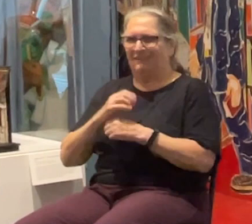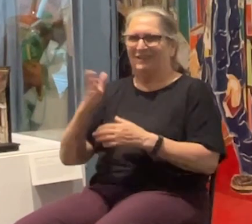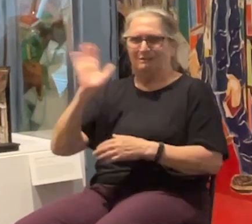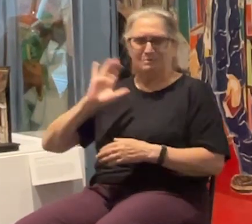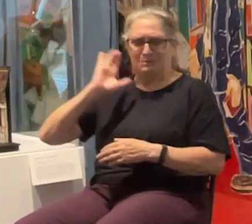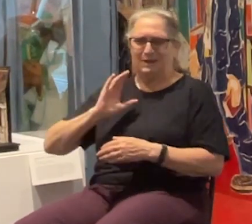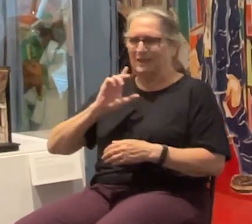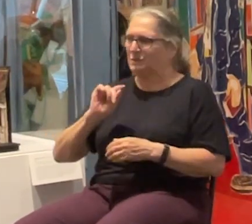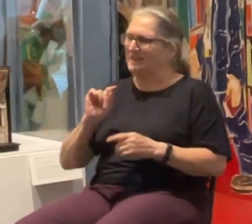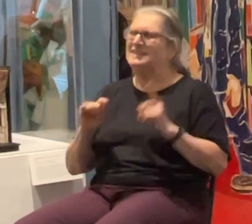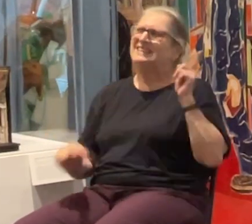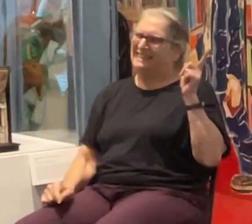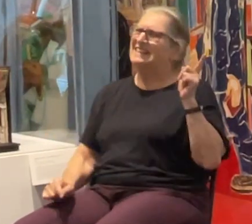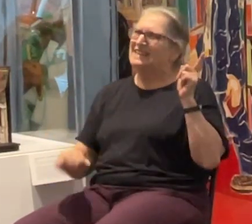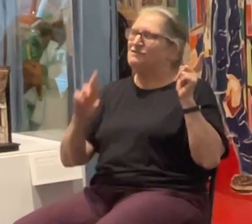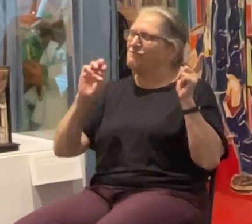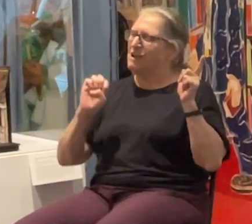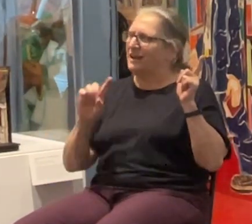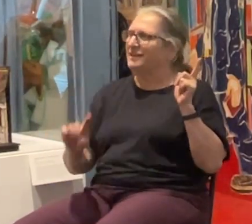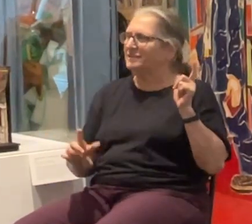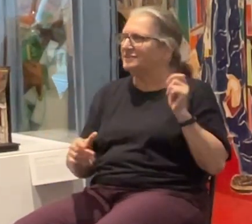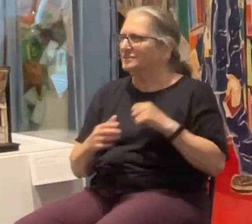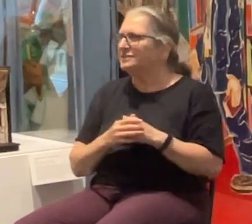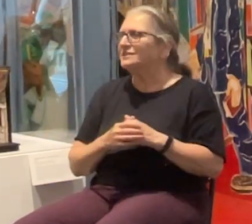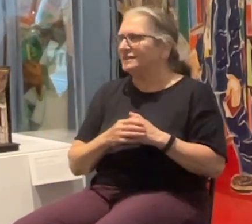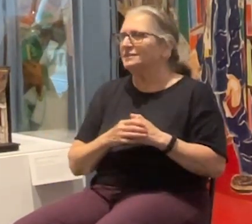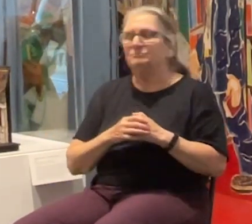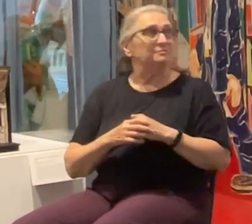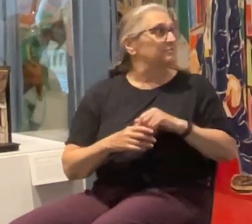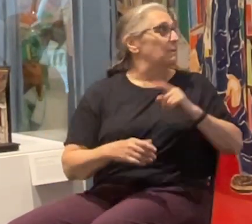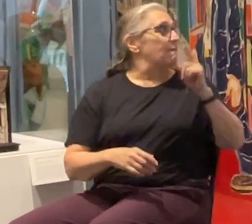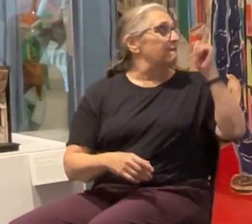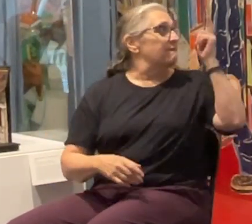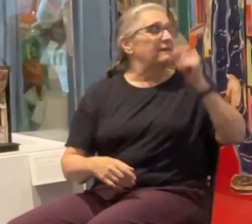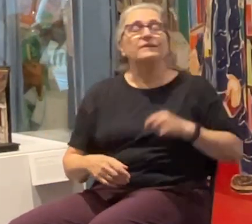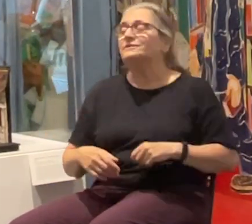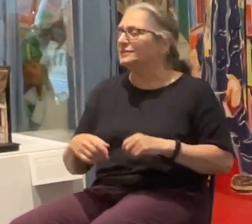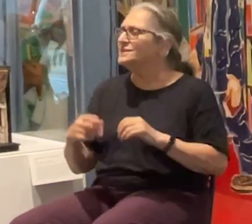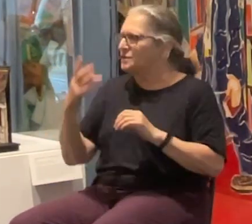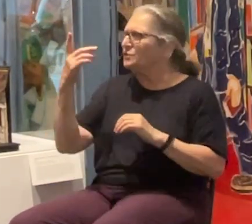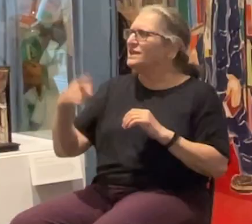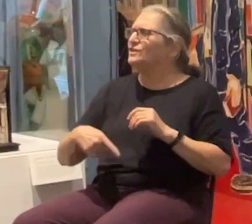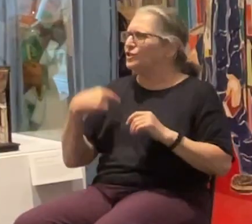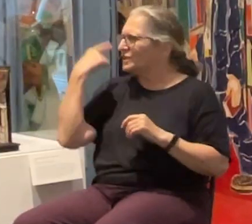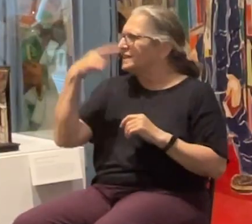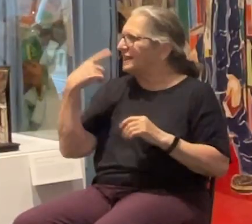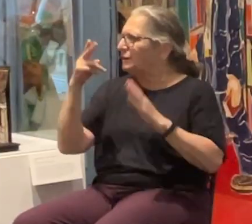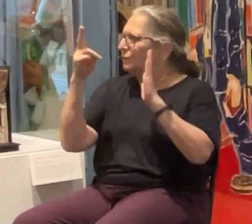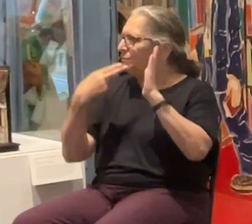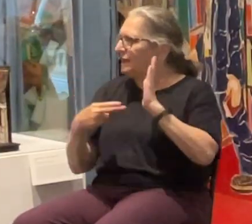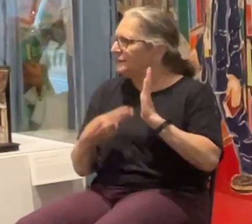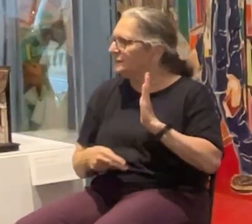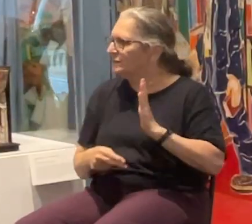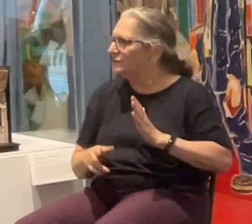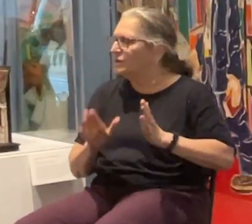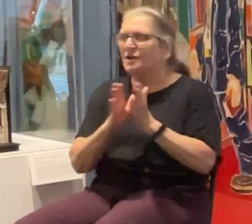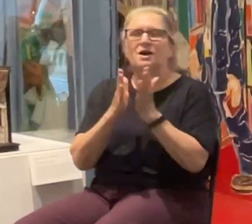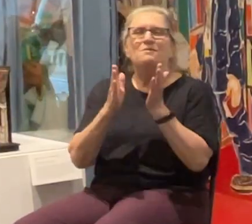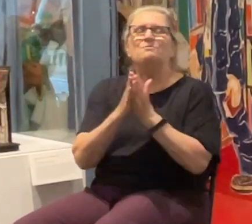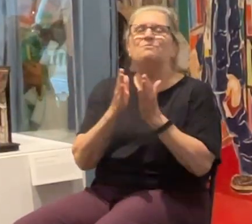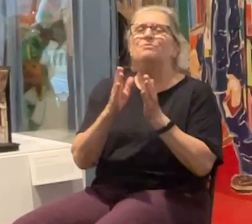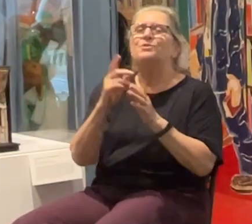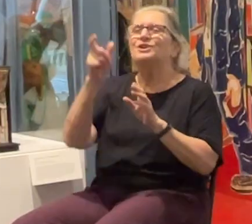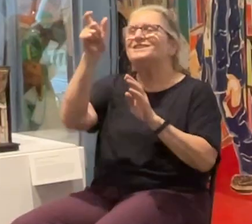know, maybe that's someone different. I'm not sure about that, but it mostly looks like something he was painting, yeah. How about the book title, Divorce